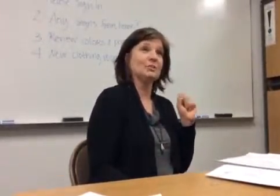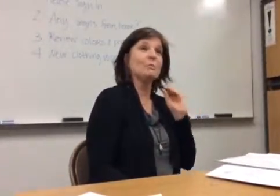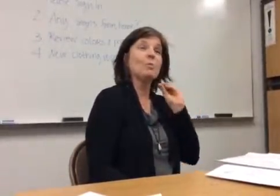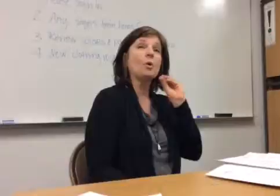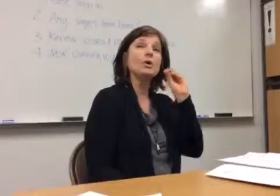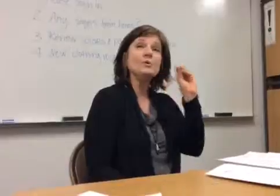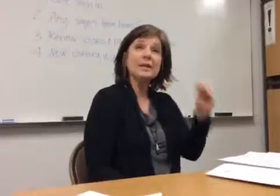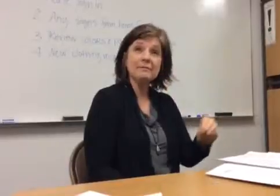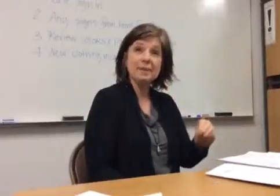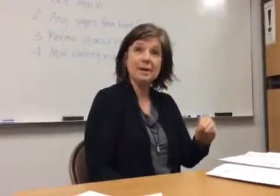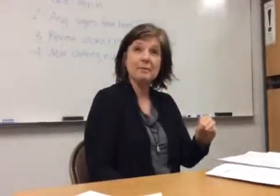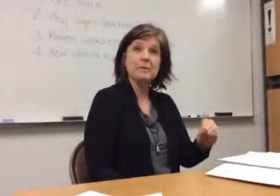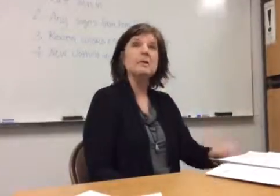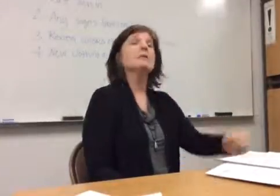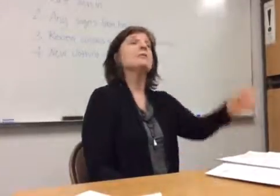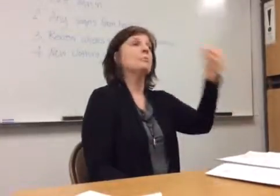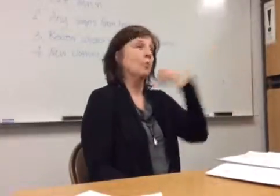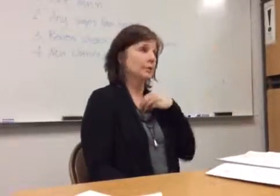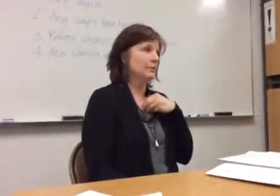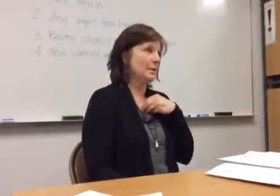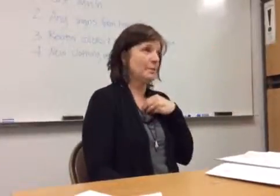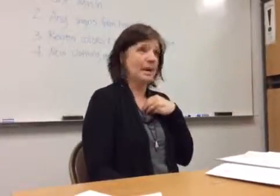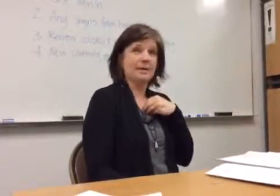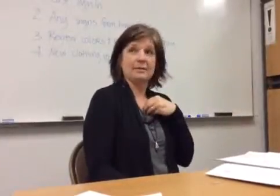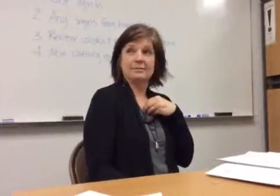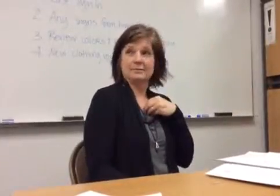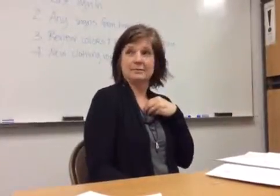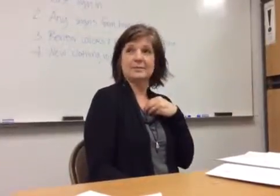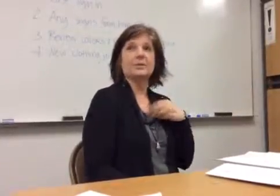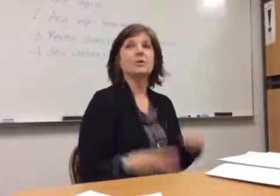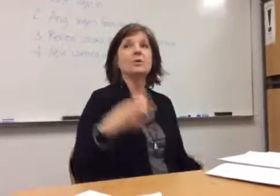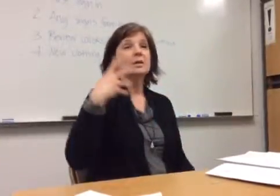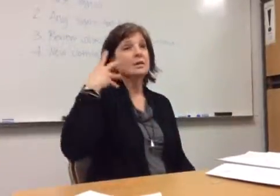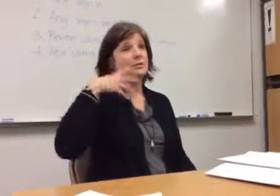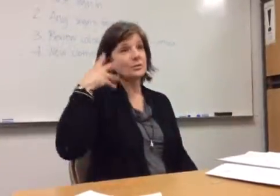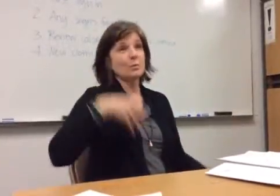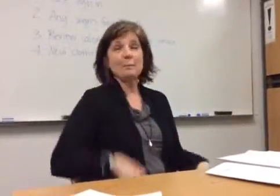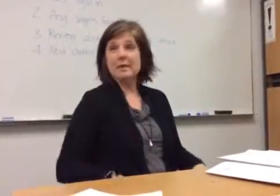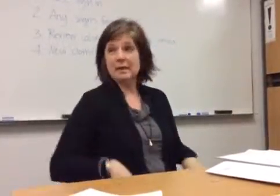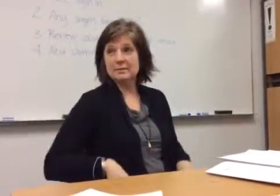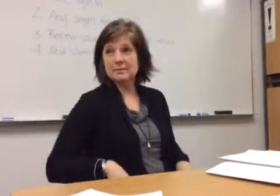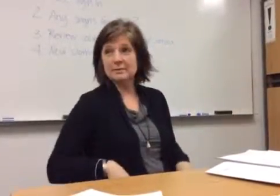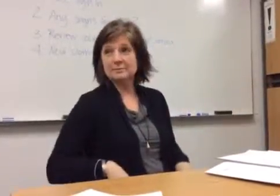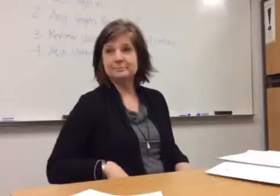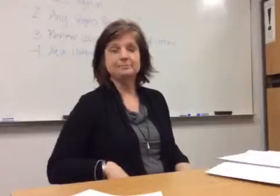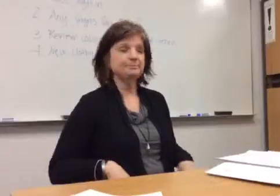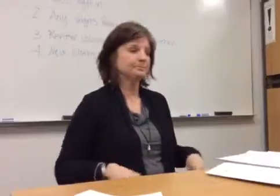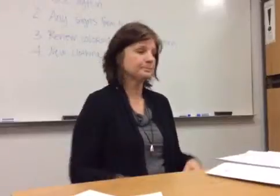the more you give them, the more you'll get back. So your sweatpants.